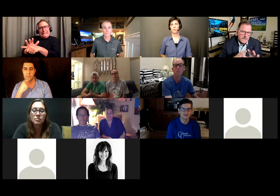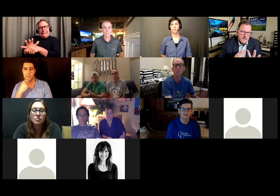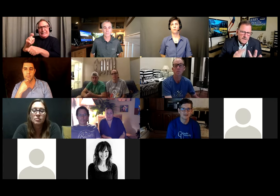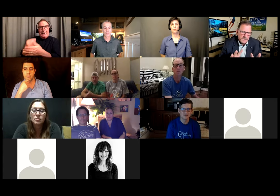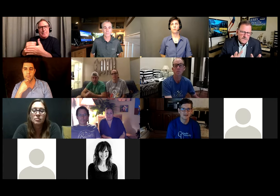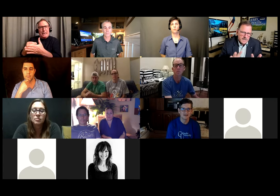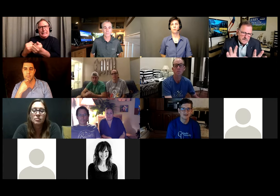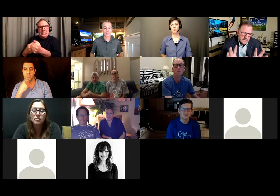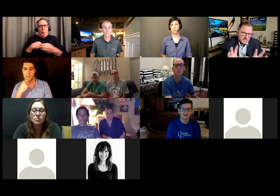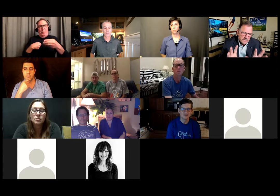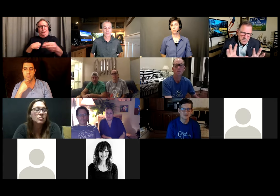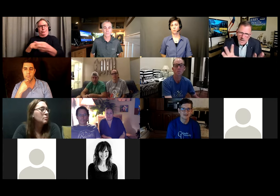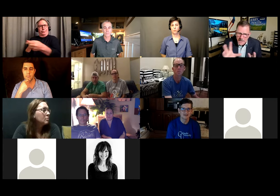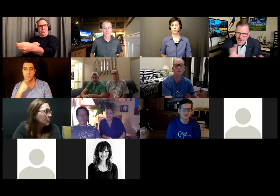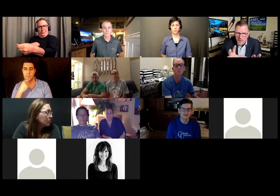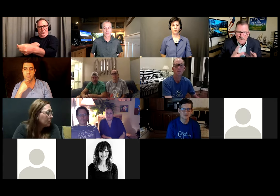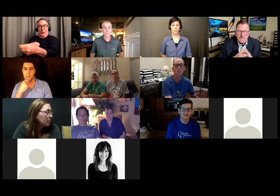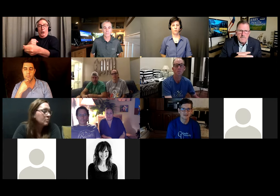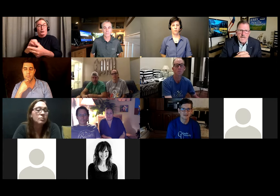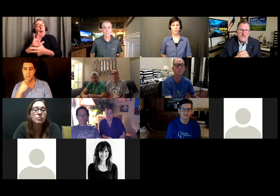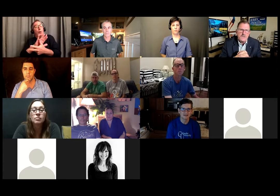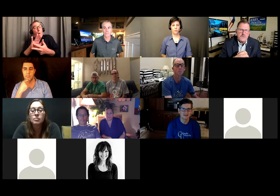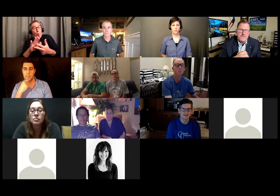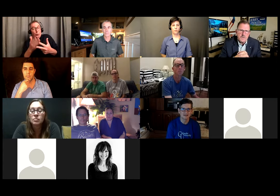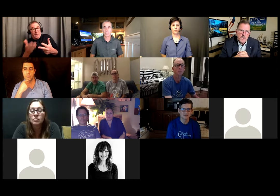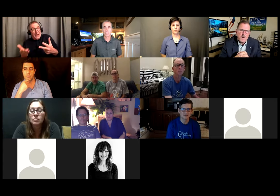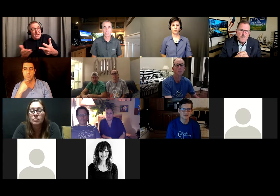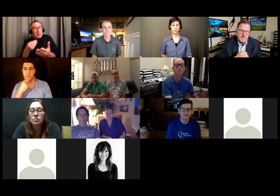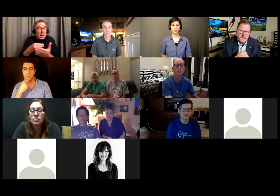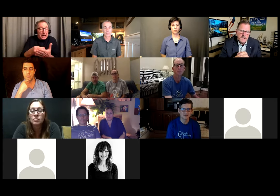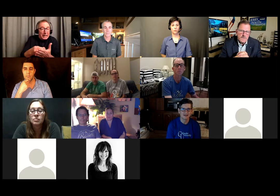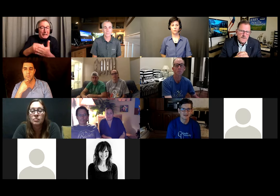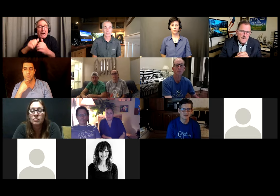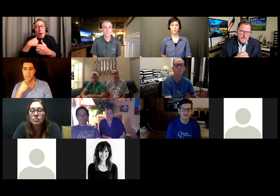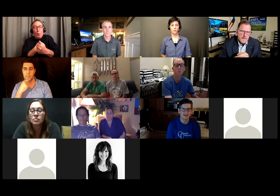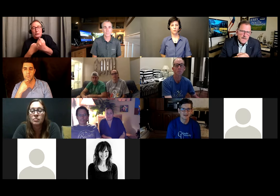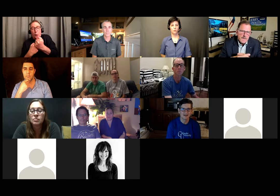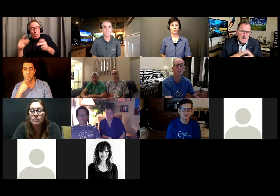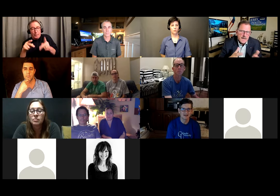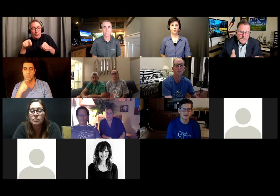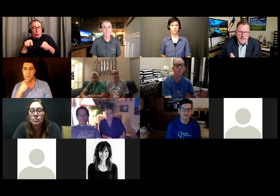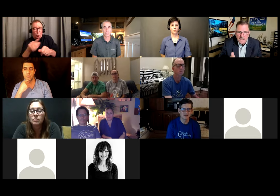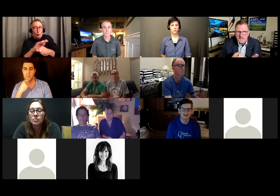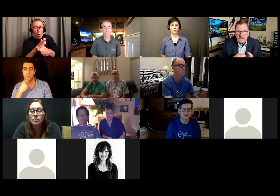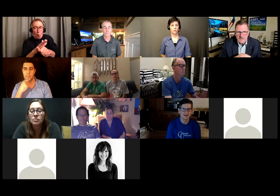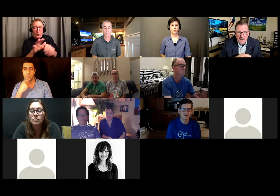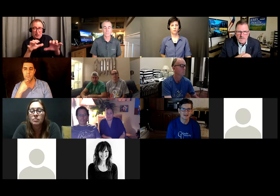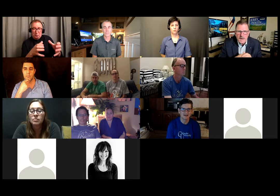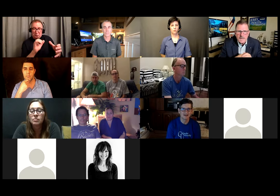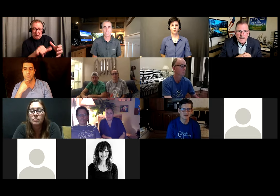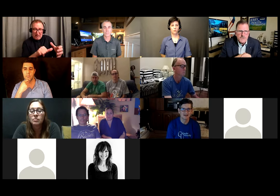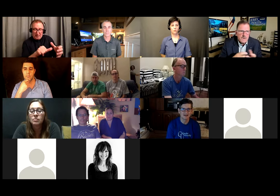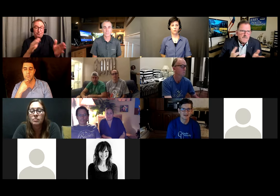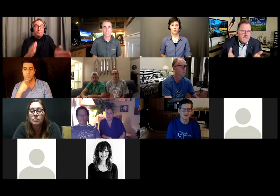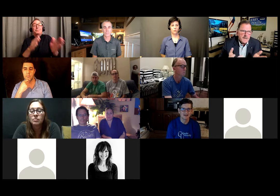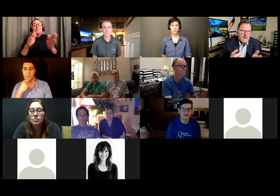those on those ends, money and how we've managed to support people in COVID, And then the other thing is the downtown.